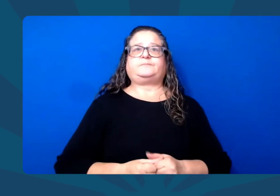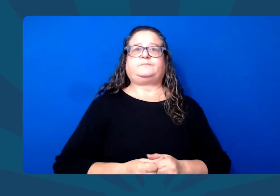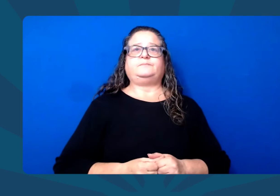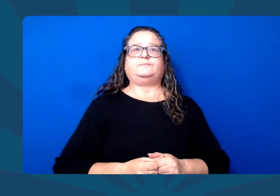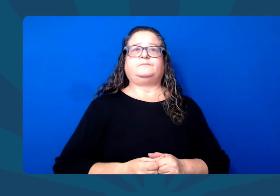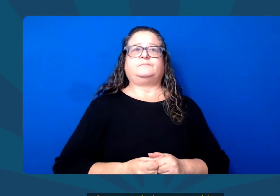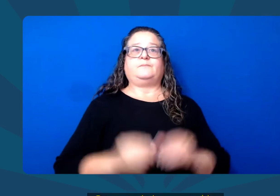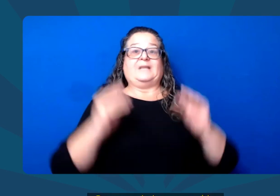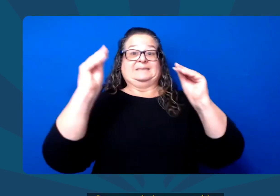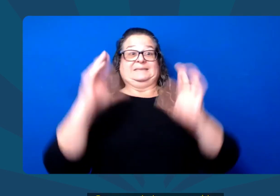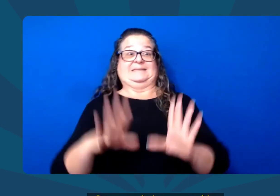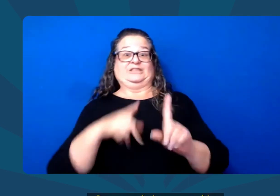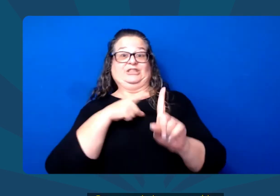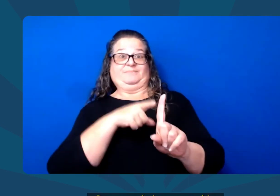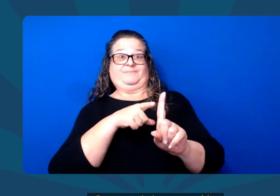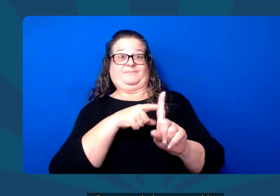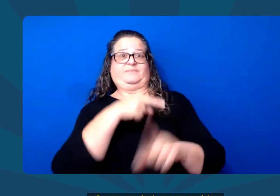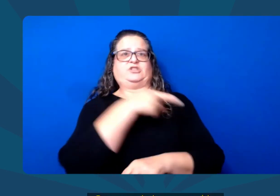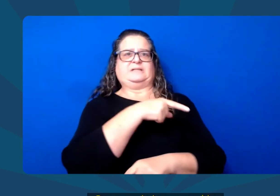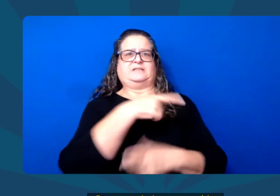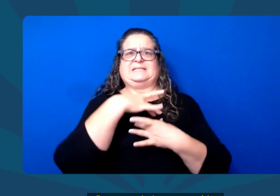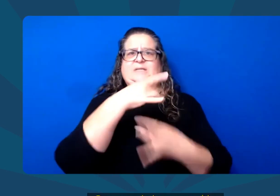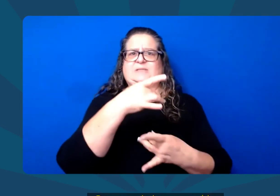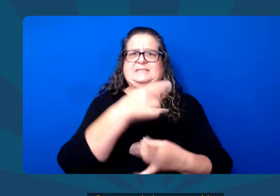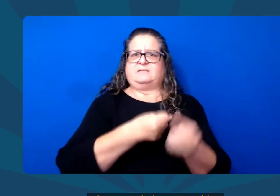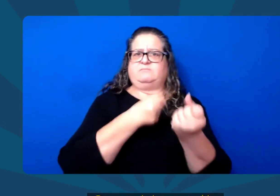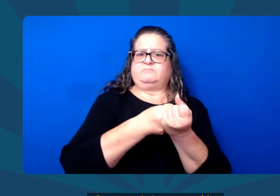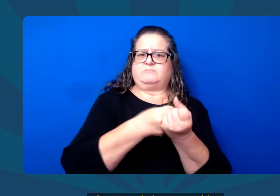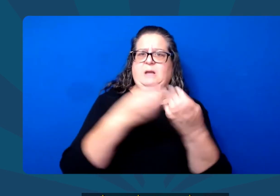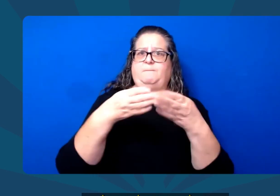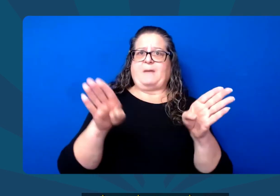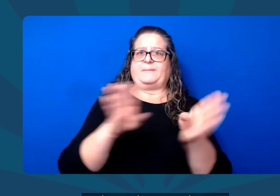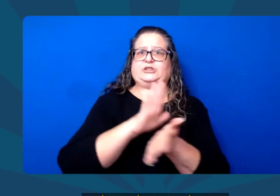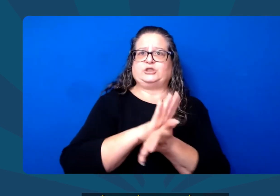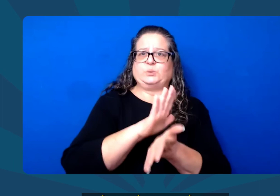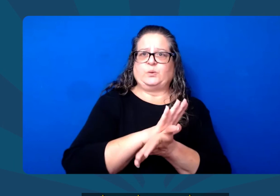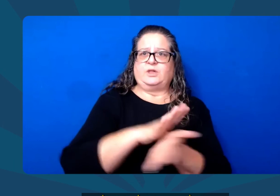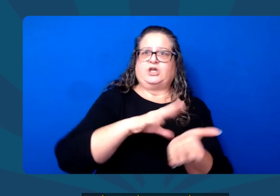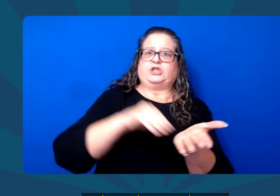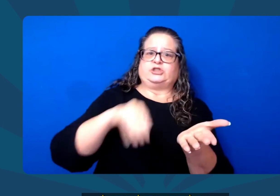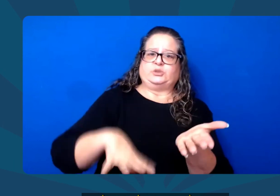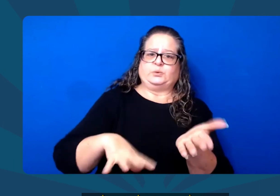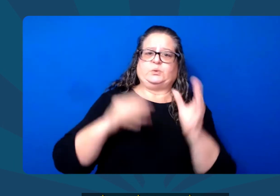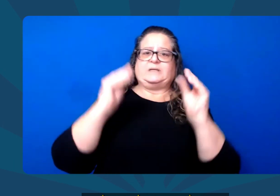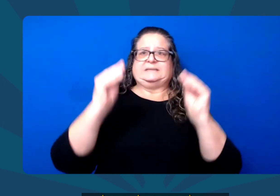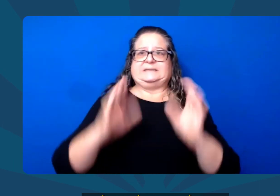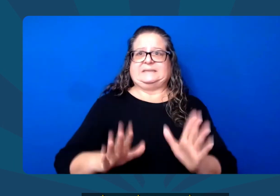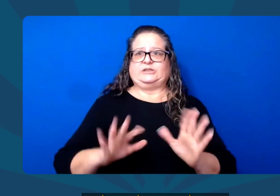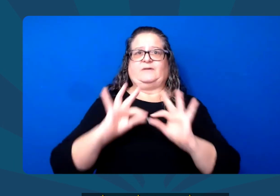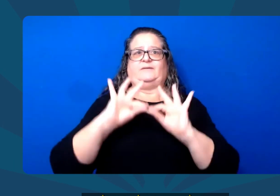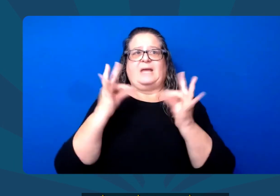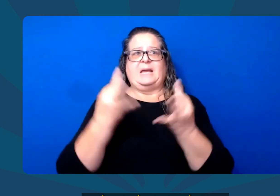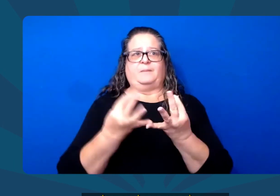Being a teacher, Suzanne is interested in supporting public schools, the students, teachers,